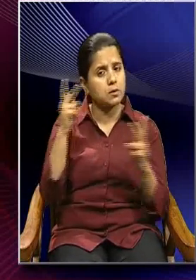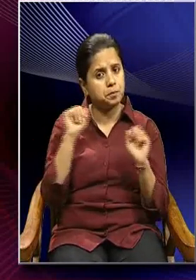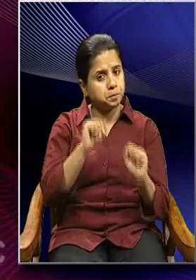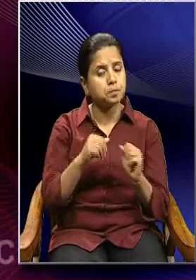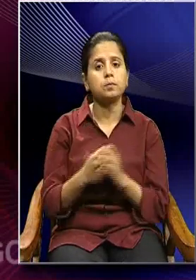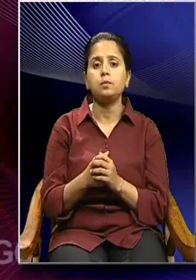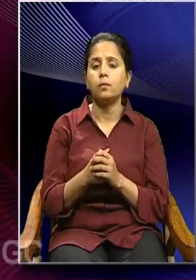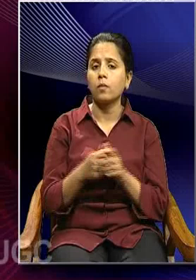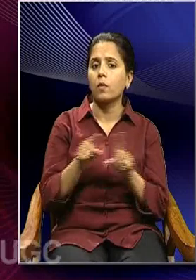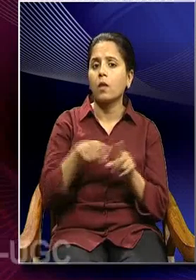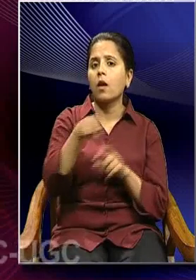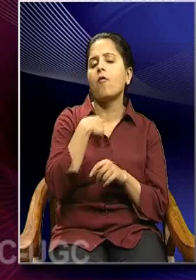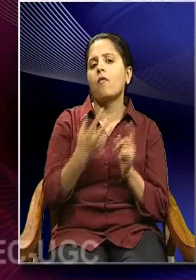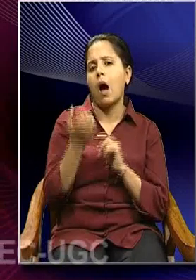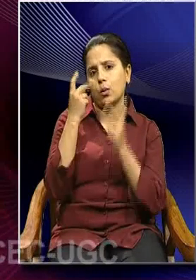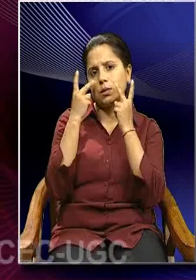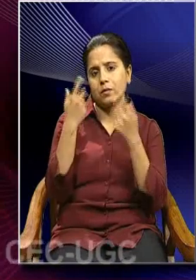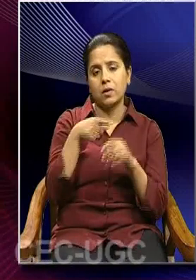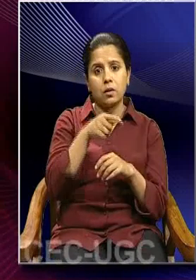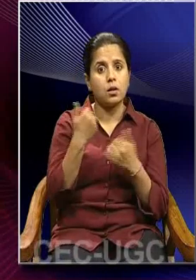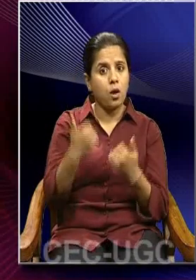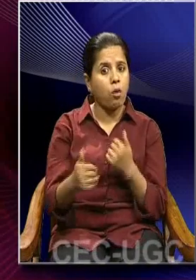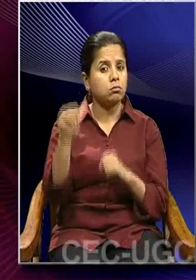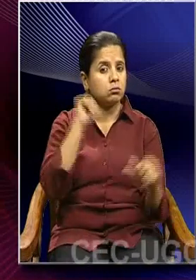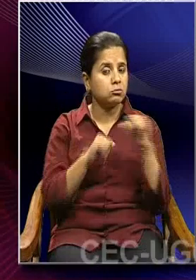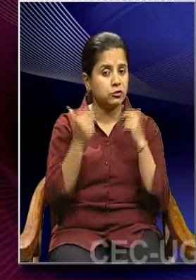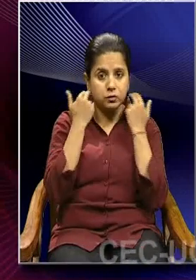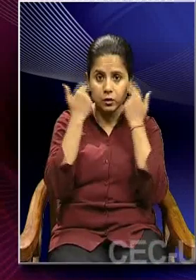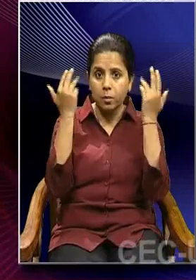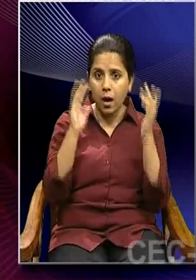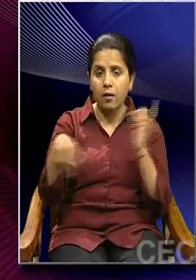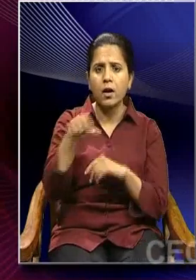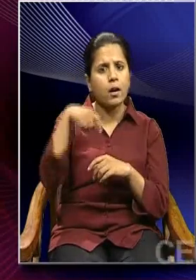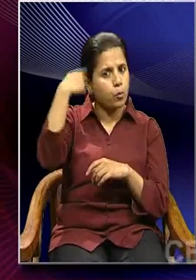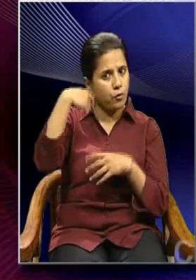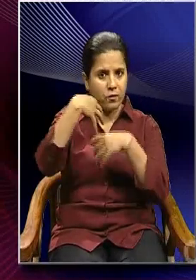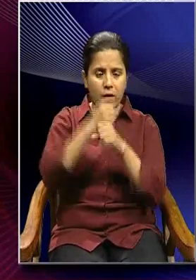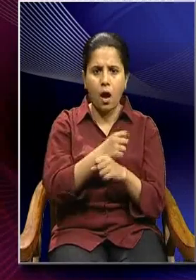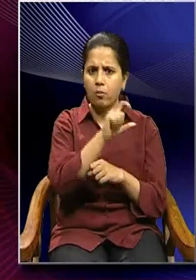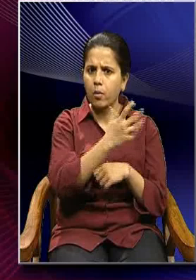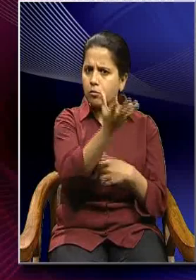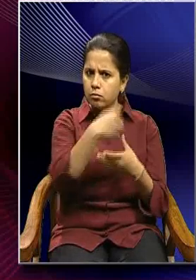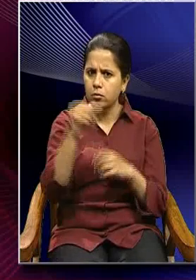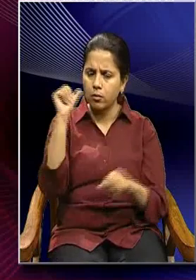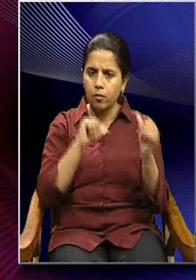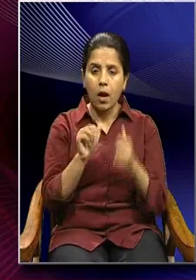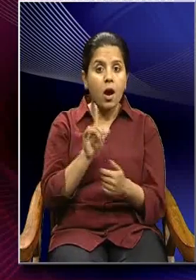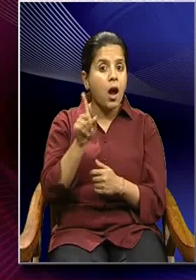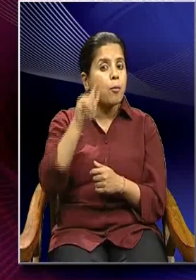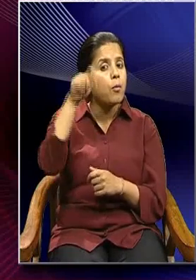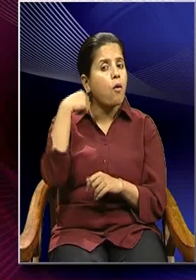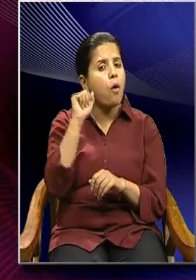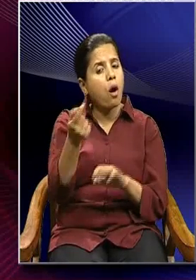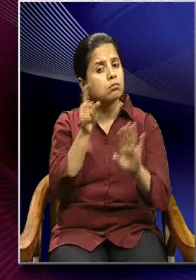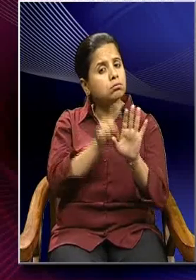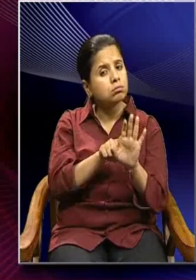Then we also find that with the established actors as well, when he made those films, the kind of presentation which happens